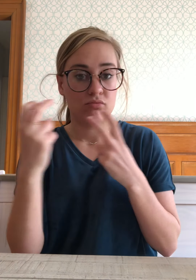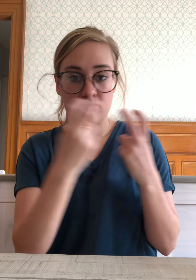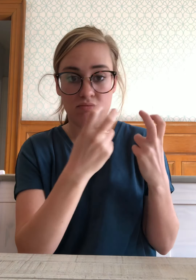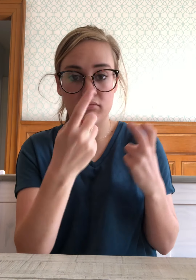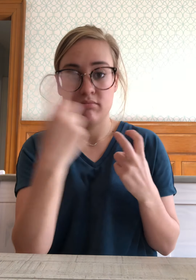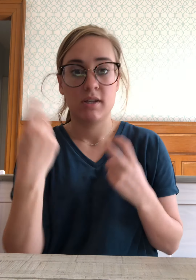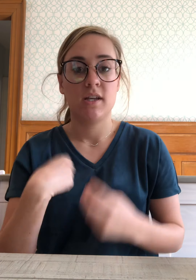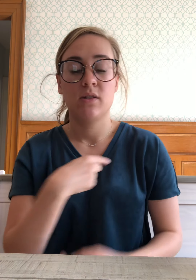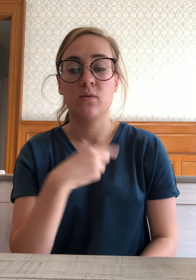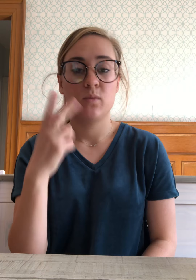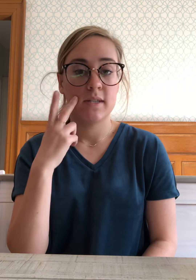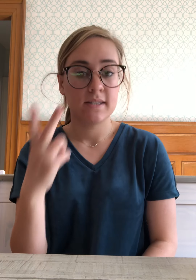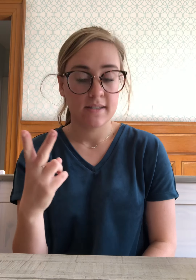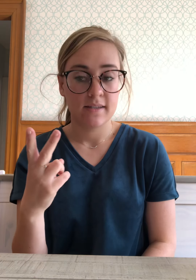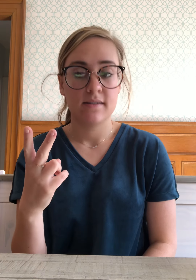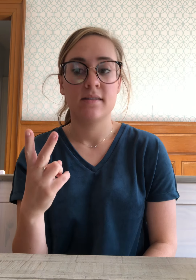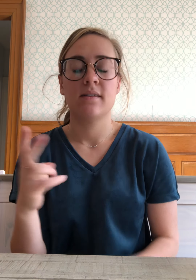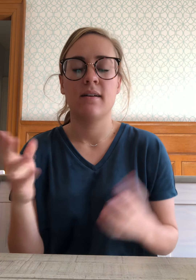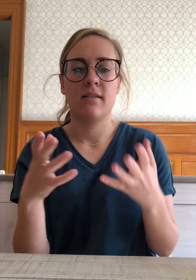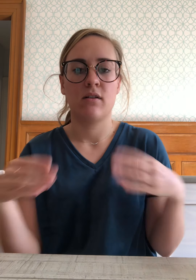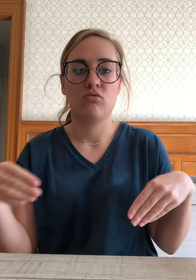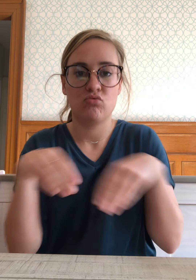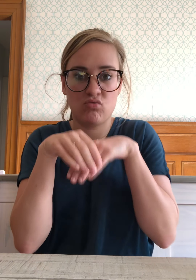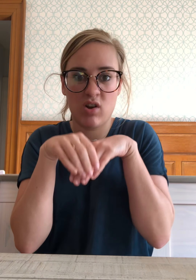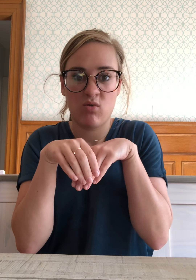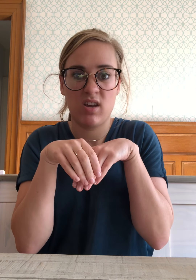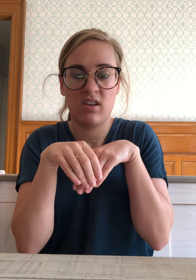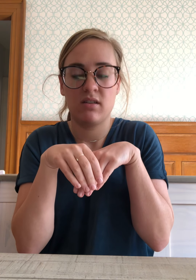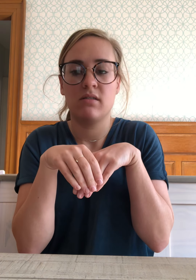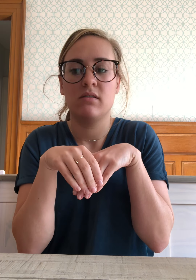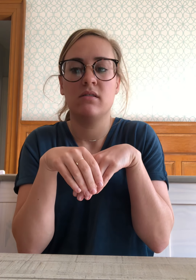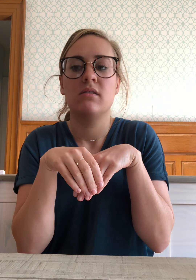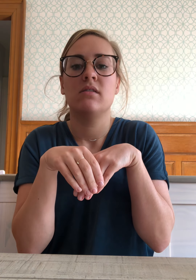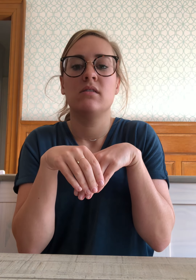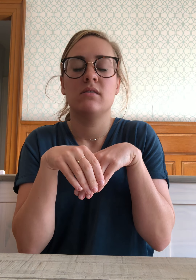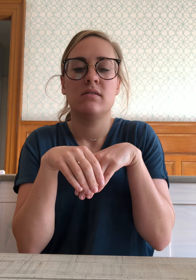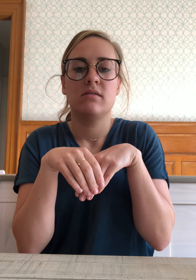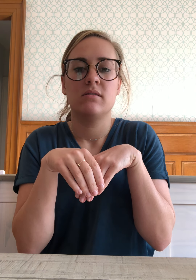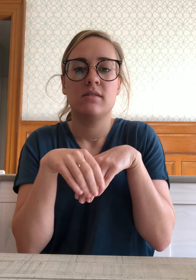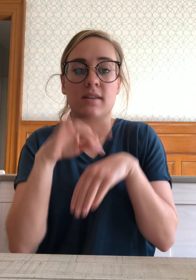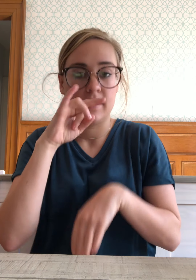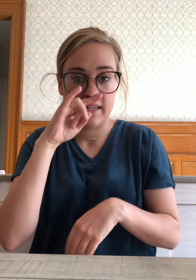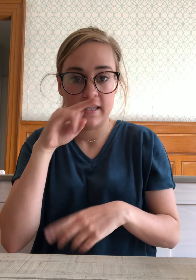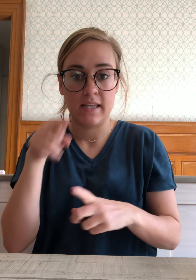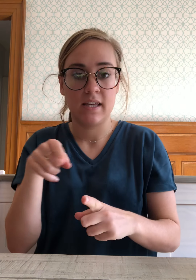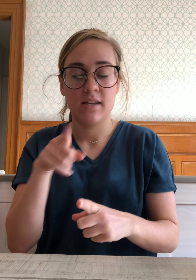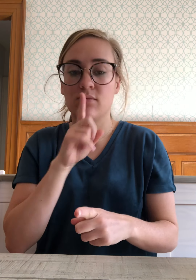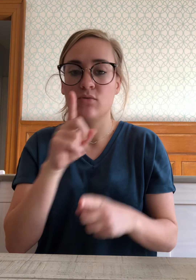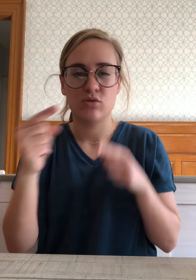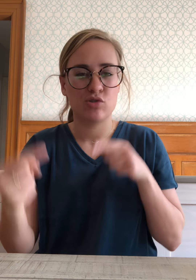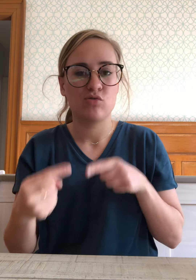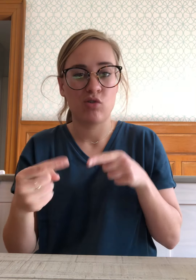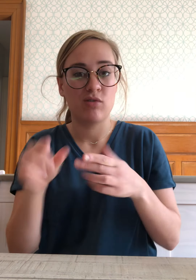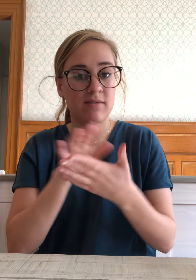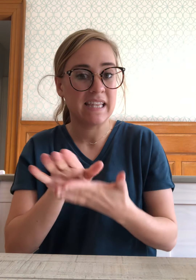seeing a lot of crowding present, and the child is having a hard time keeping things clean, and we want to